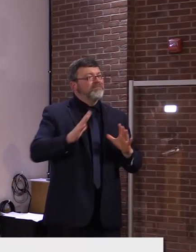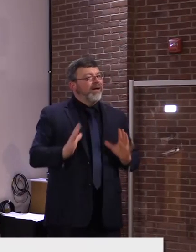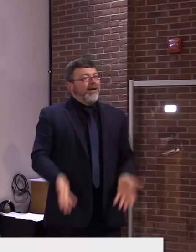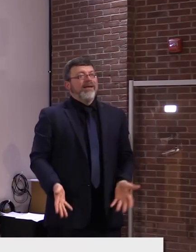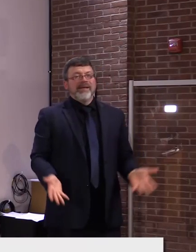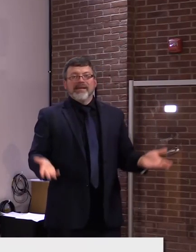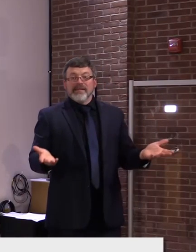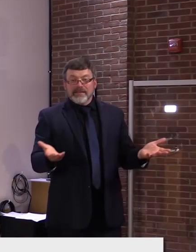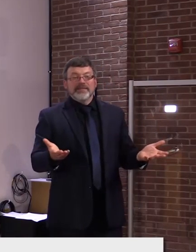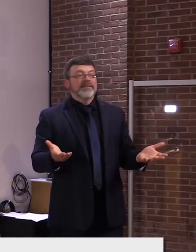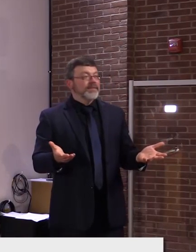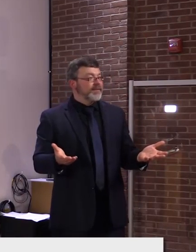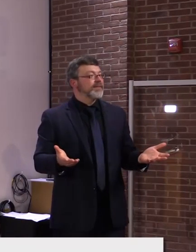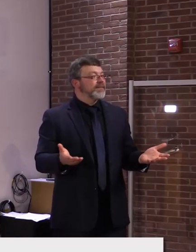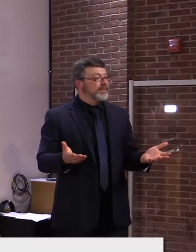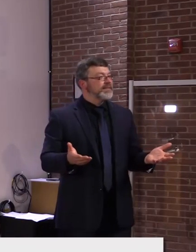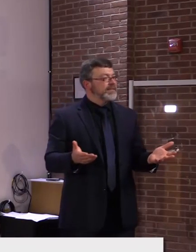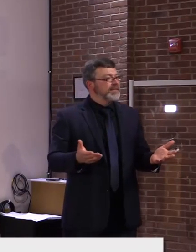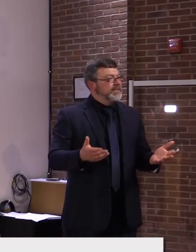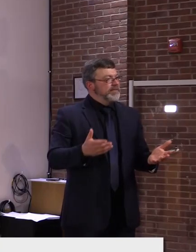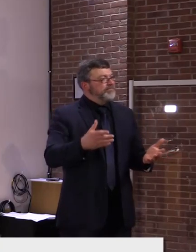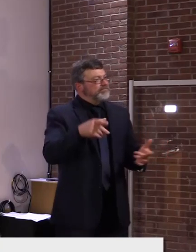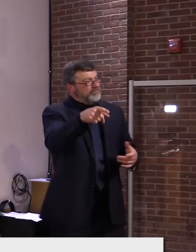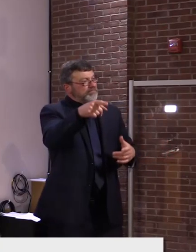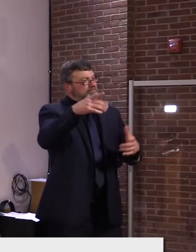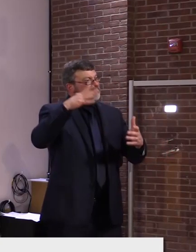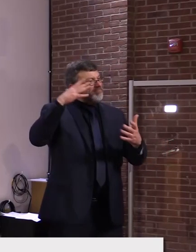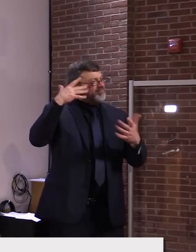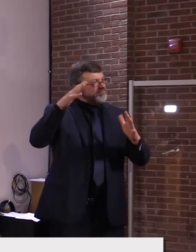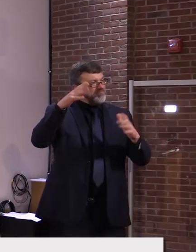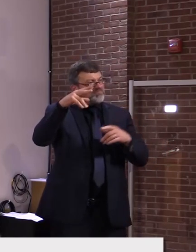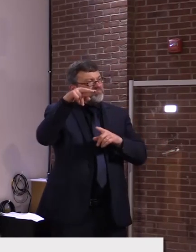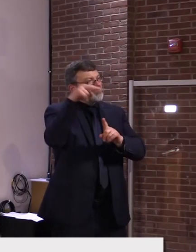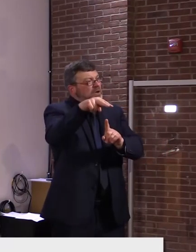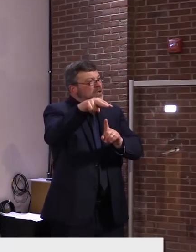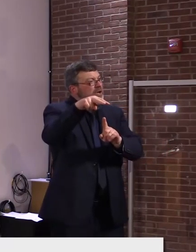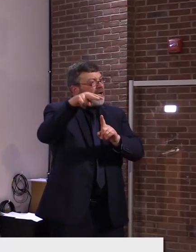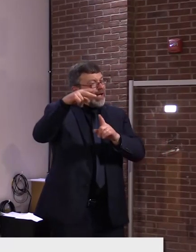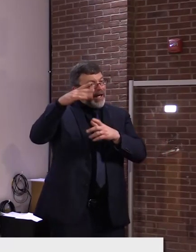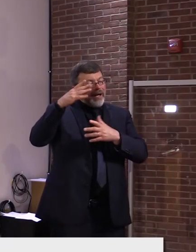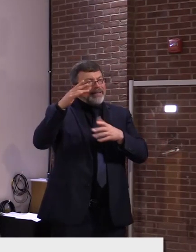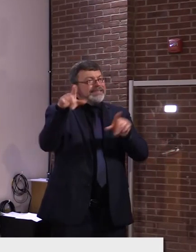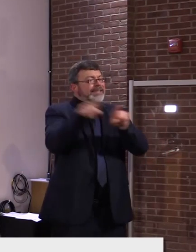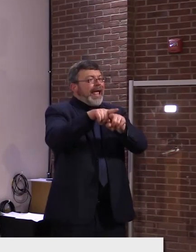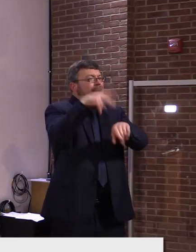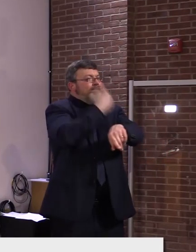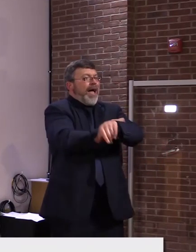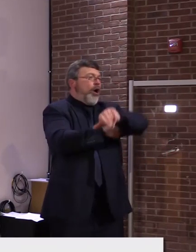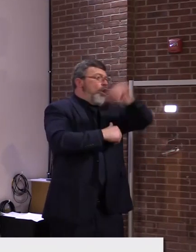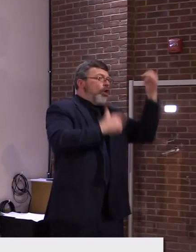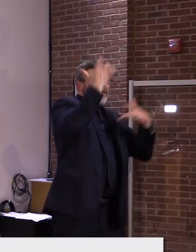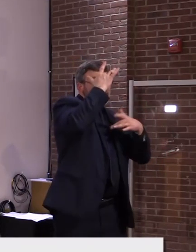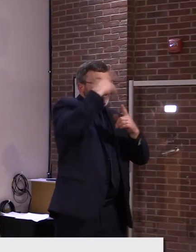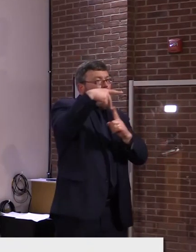from polio to the measles, with COVID-19, vaccines have made the difference between then and